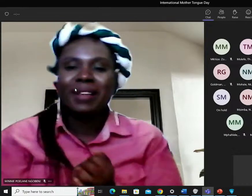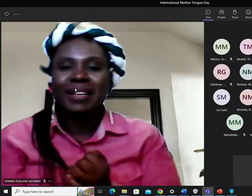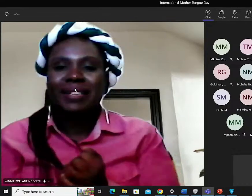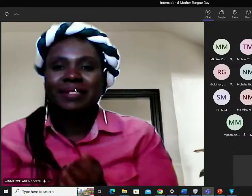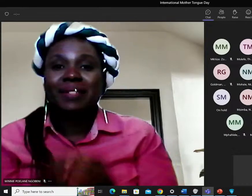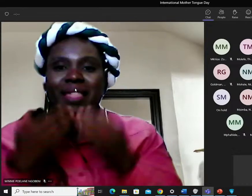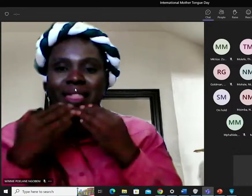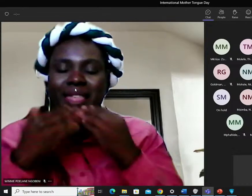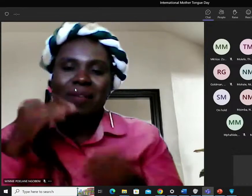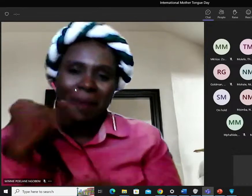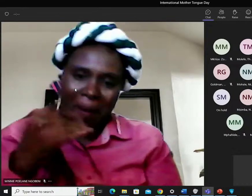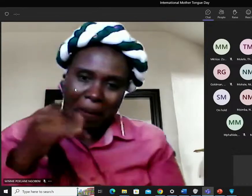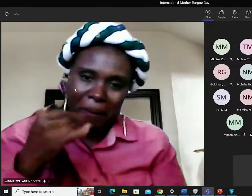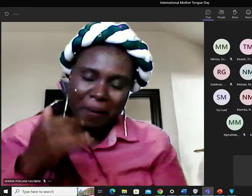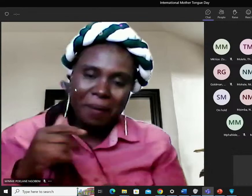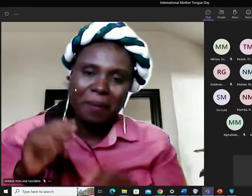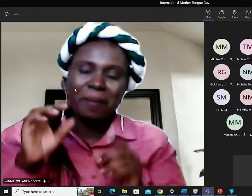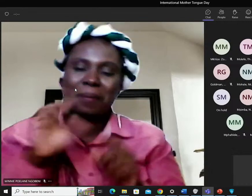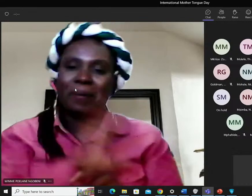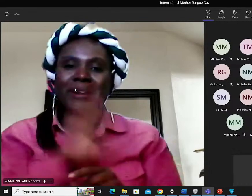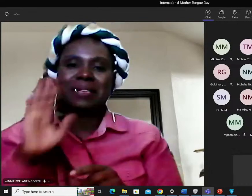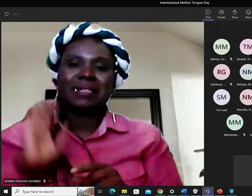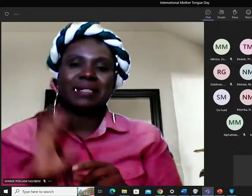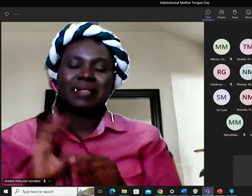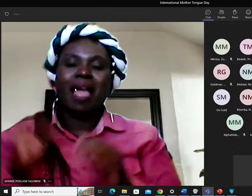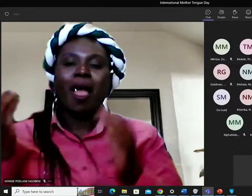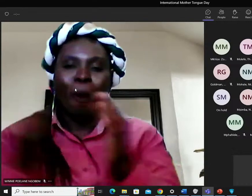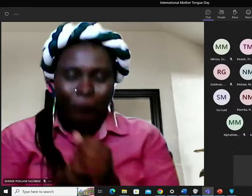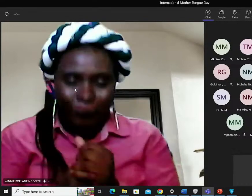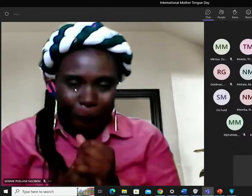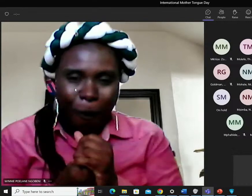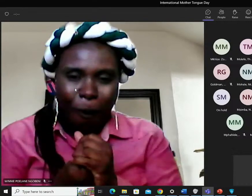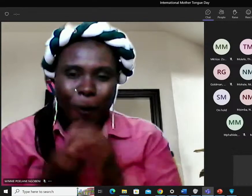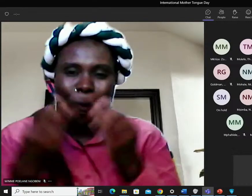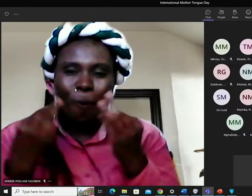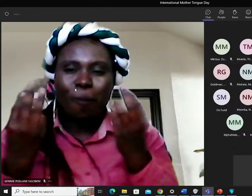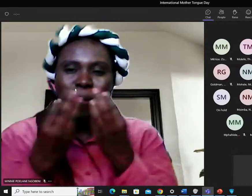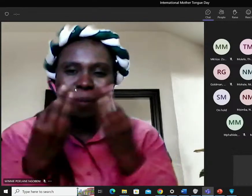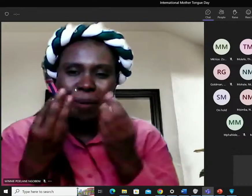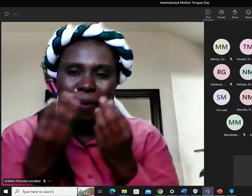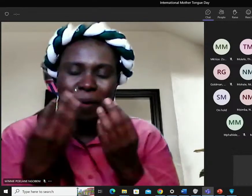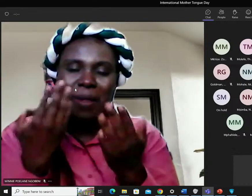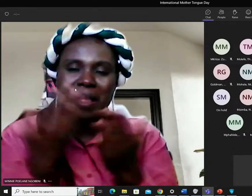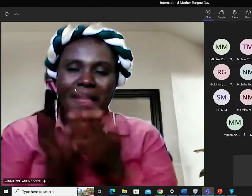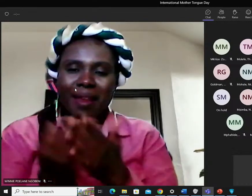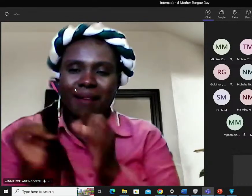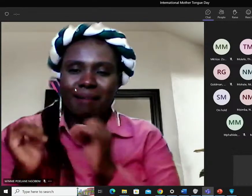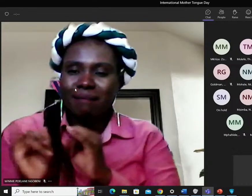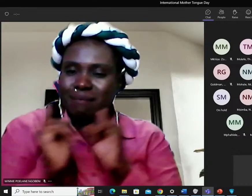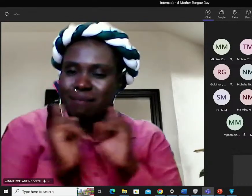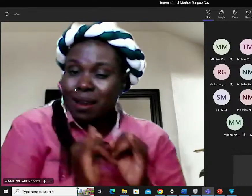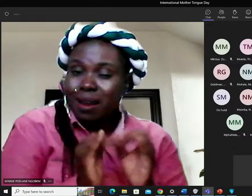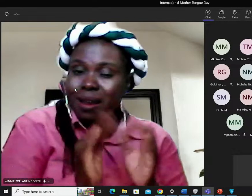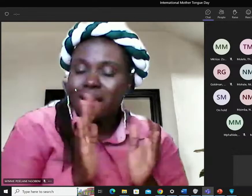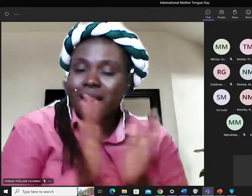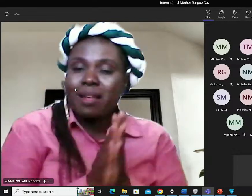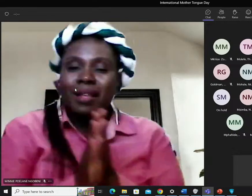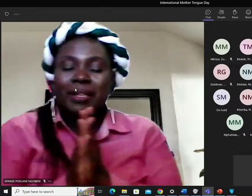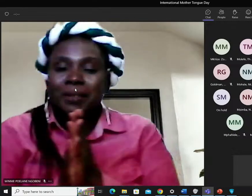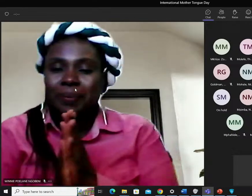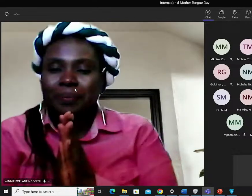Thank you so much, colleagues, and everybody who was able to be with us today. And